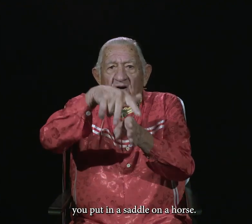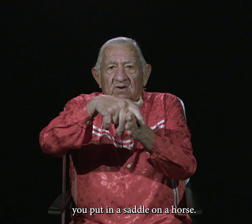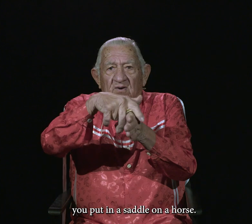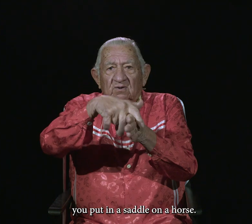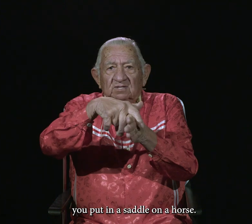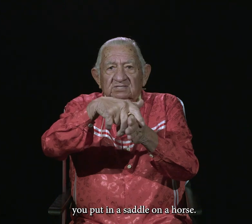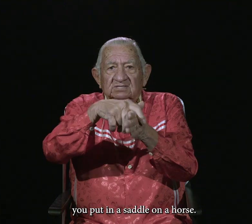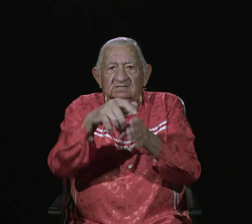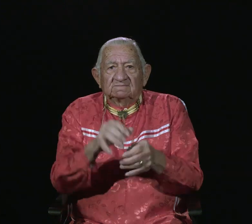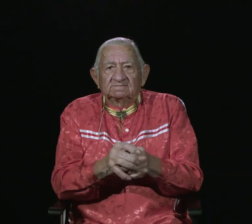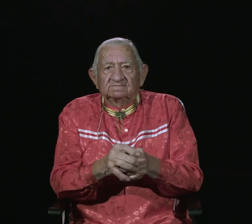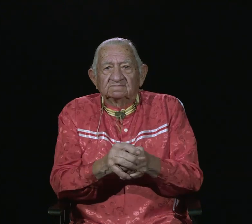a horse,